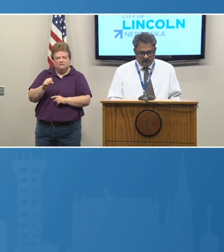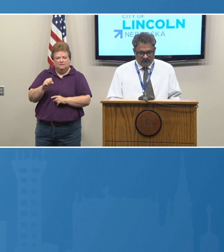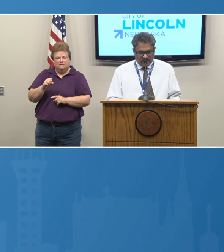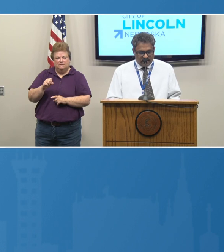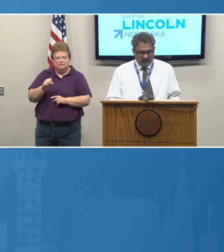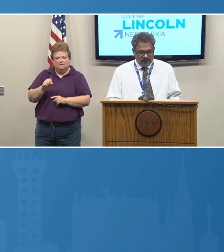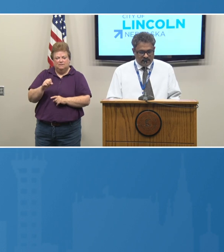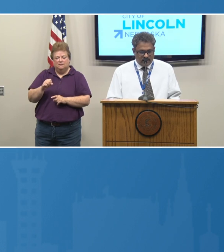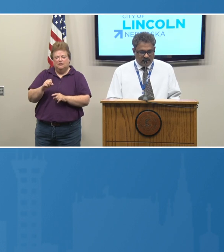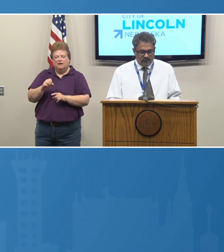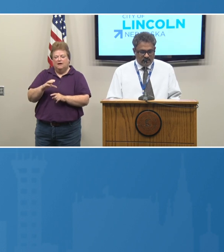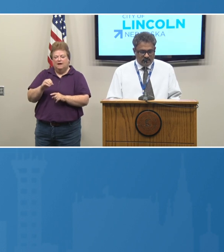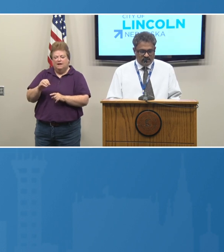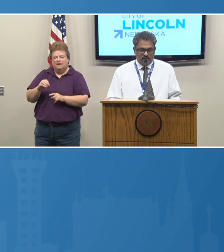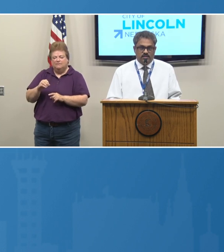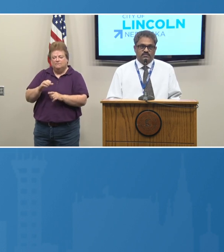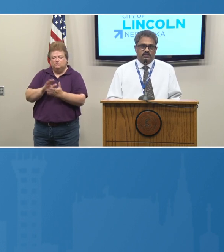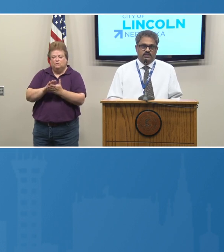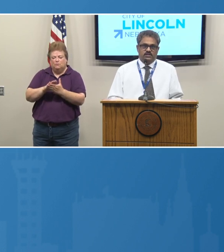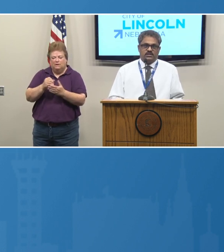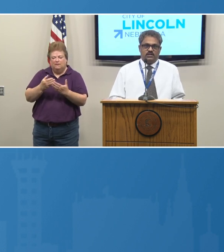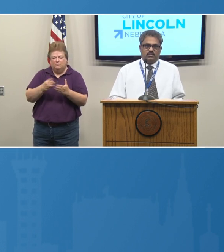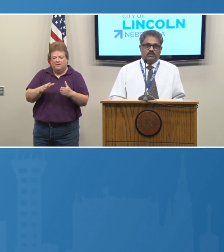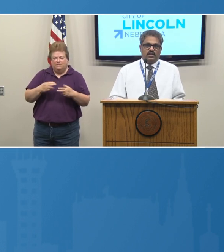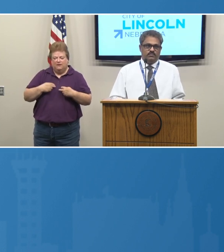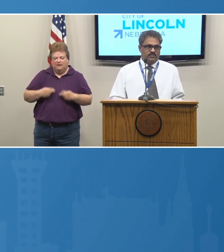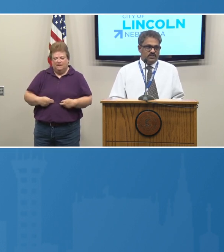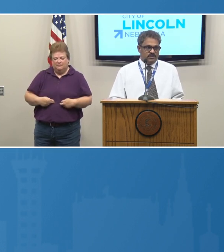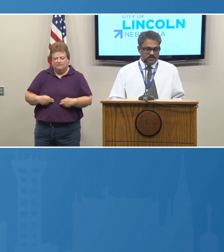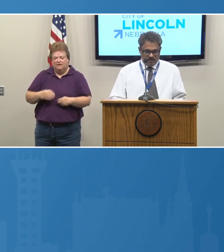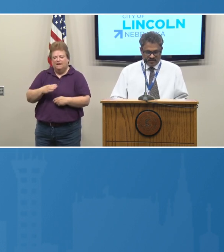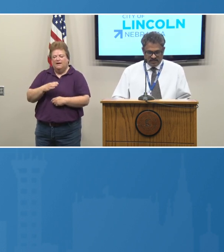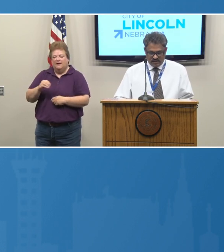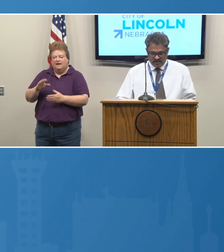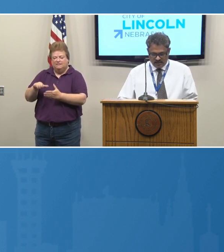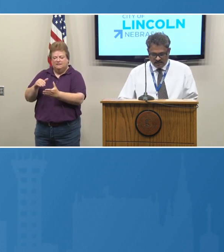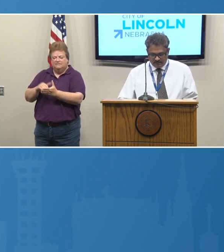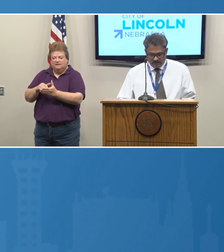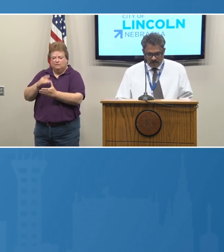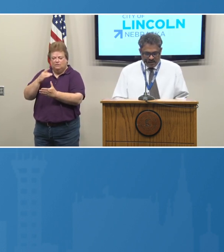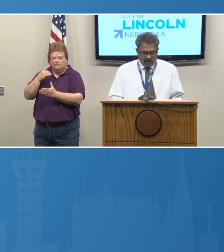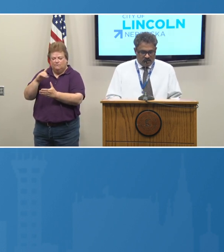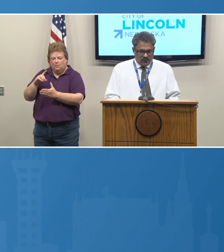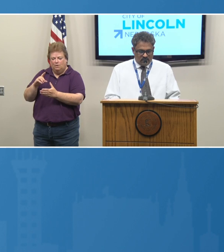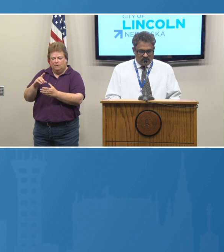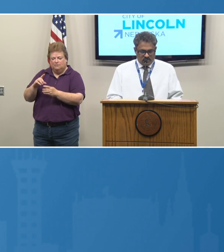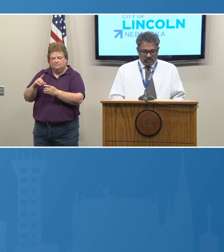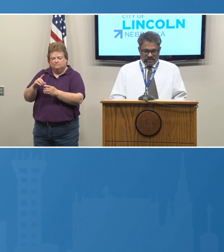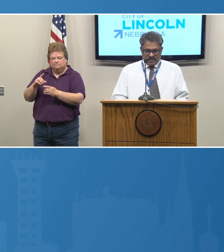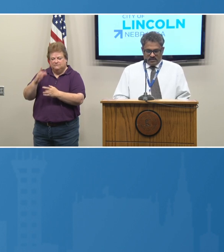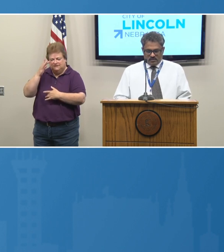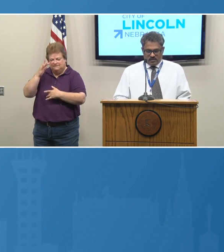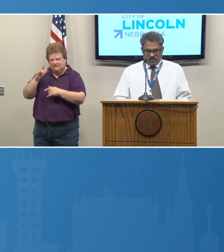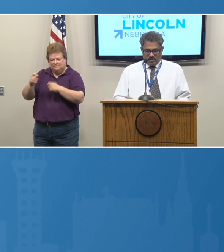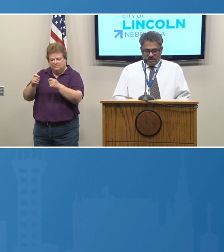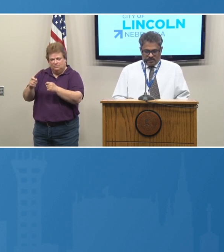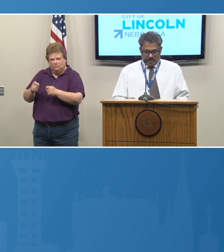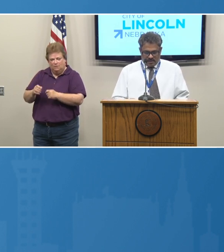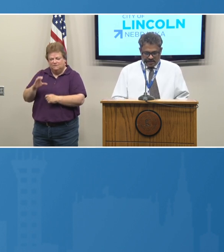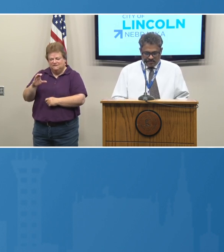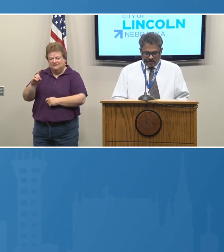Bloomberg School of Public Health, and Centers for Disease Control and Prevention, or CDC. Now